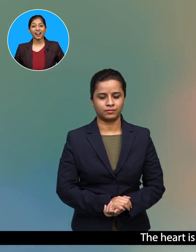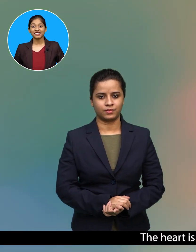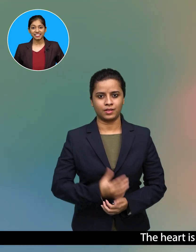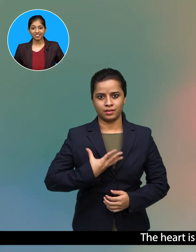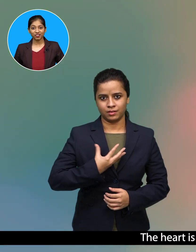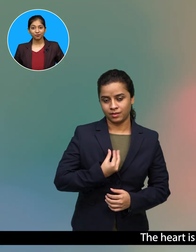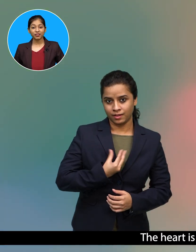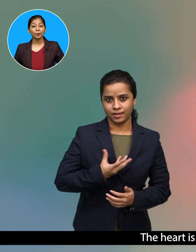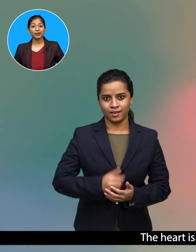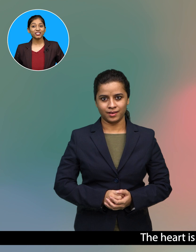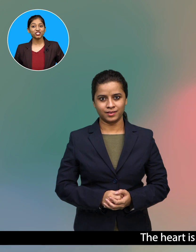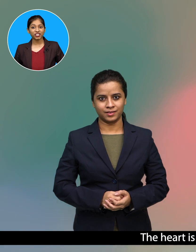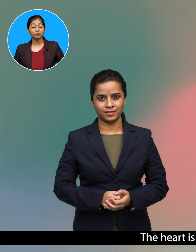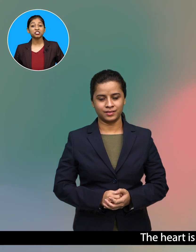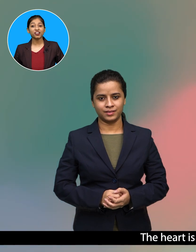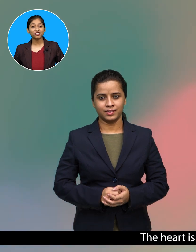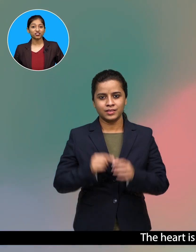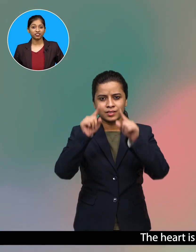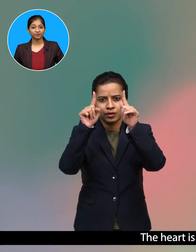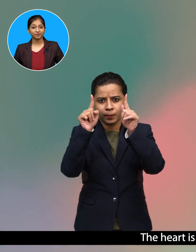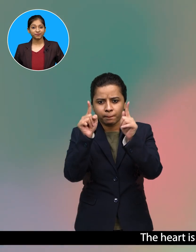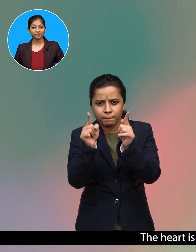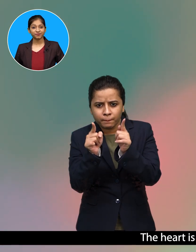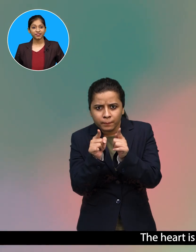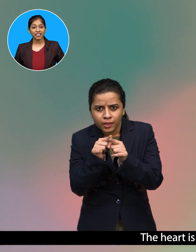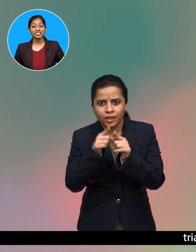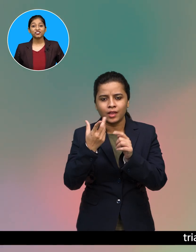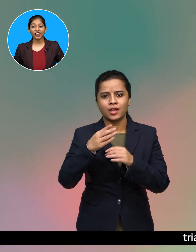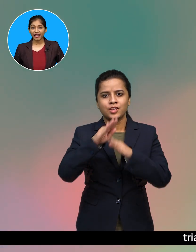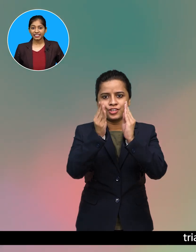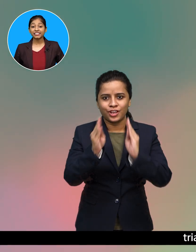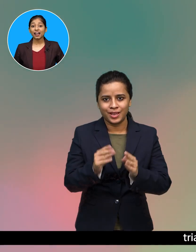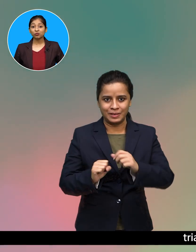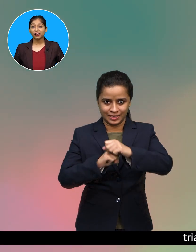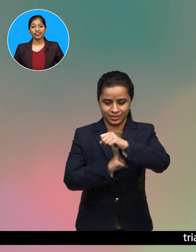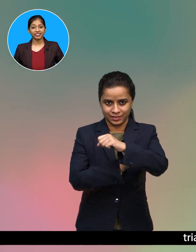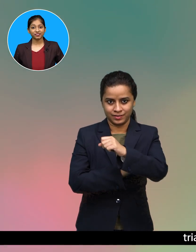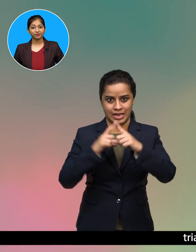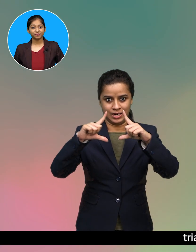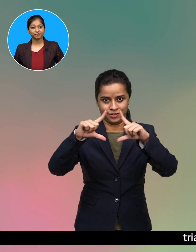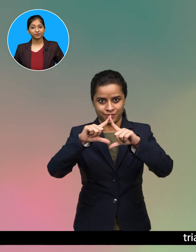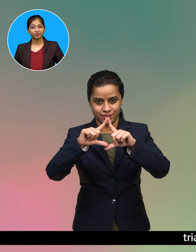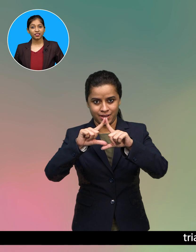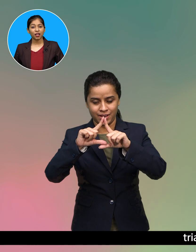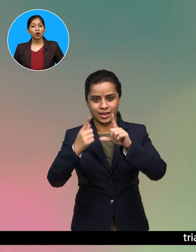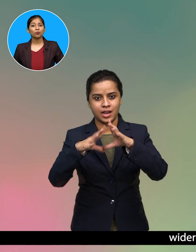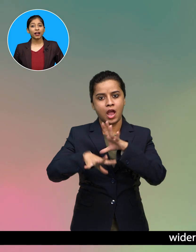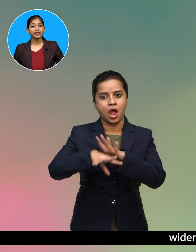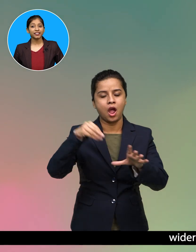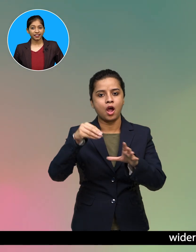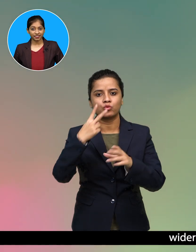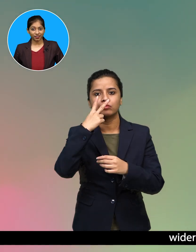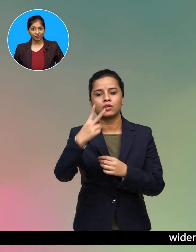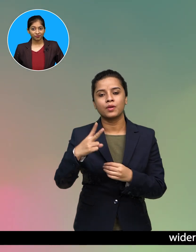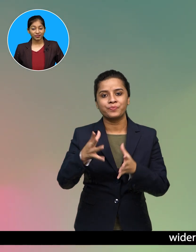The heart is a pear-shaped structure, triangle in outline,